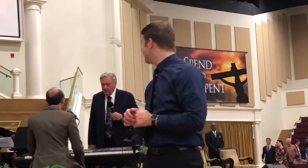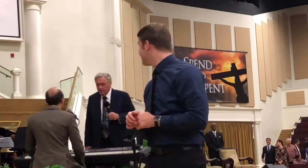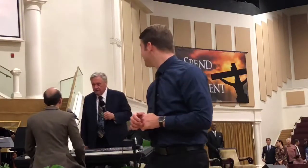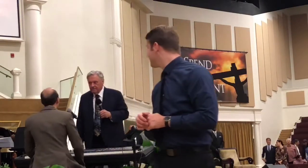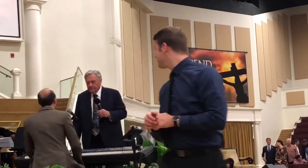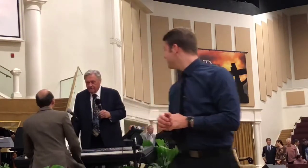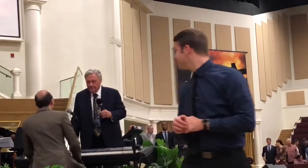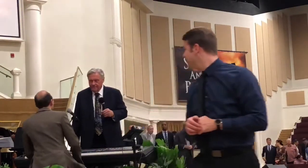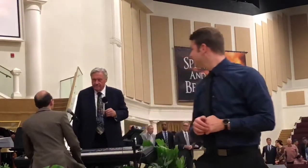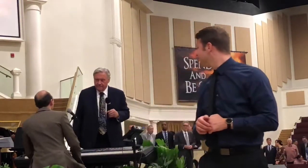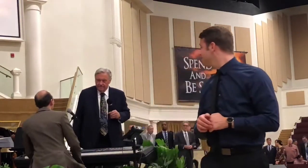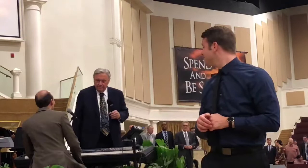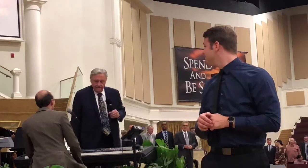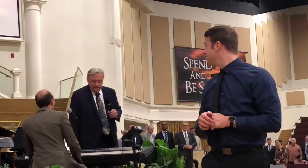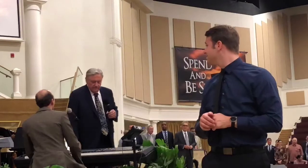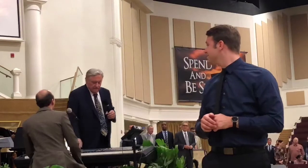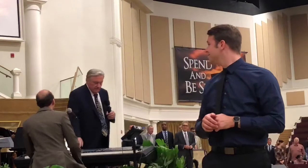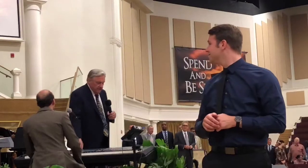What?